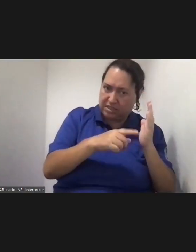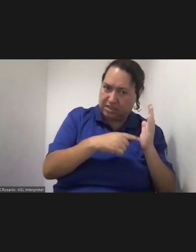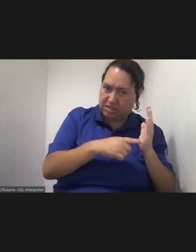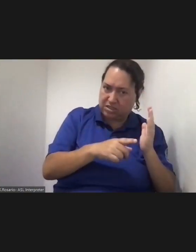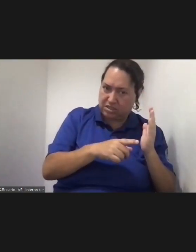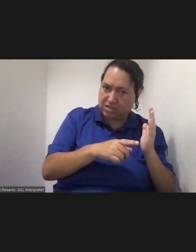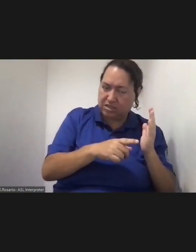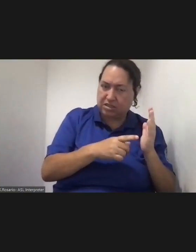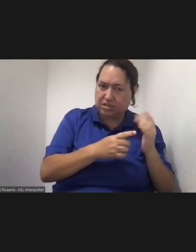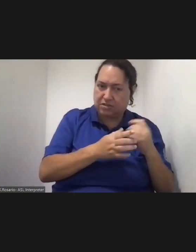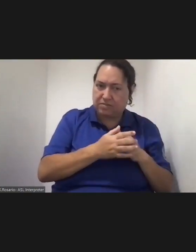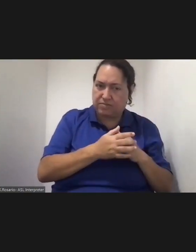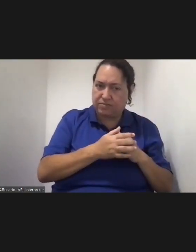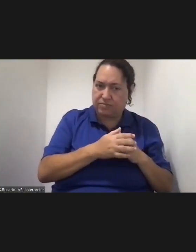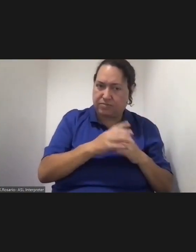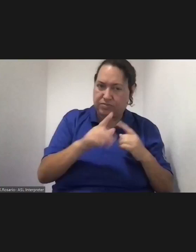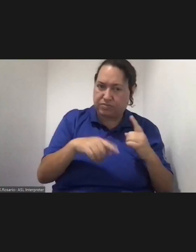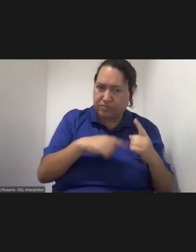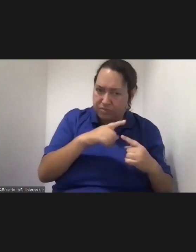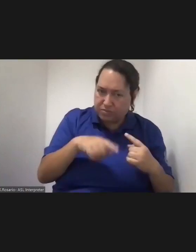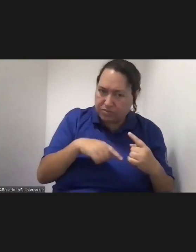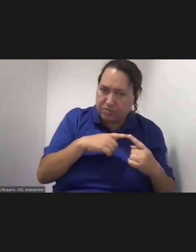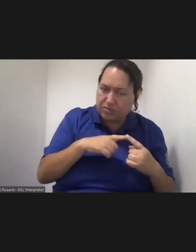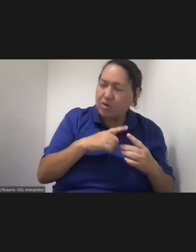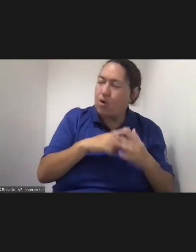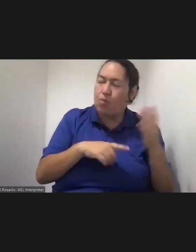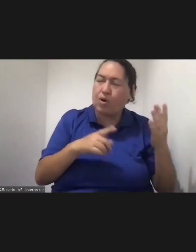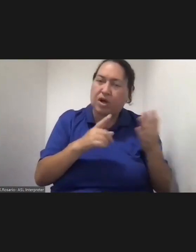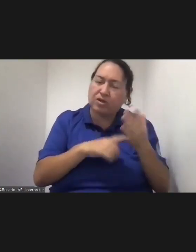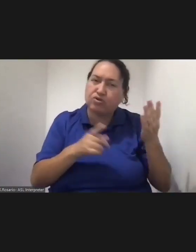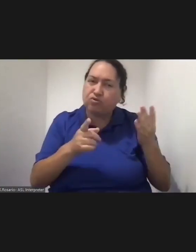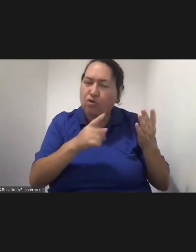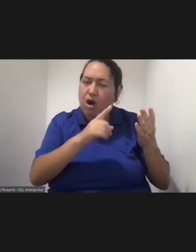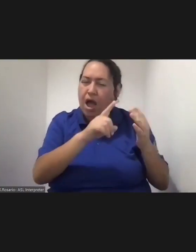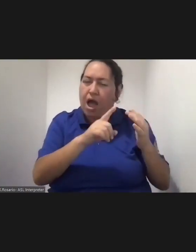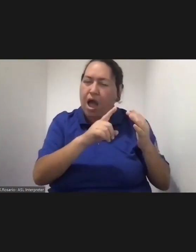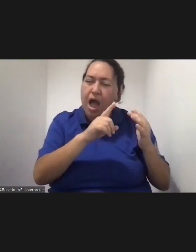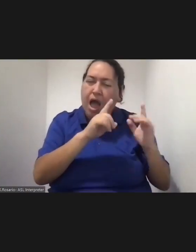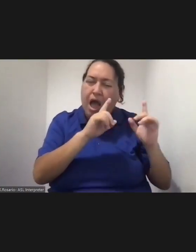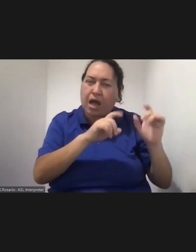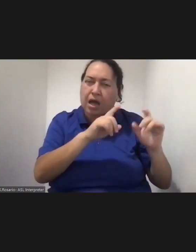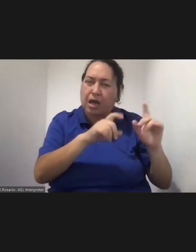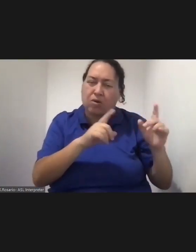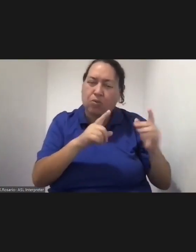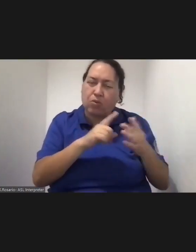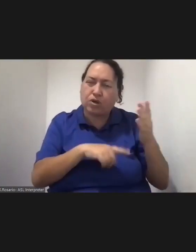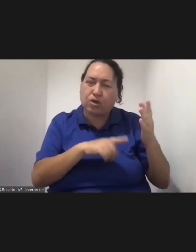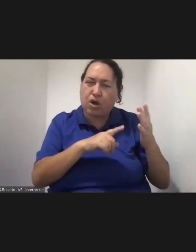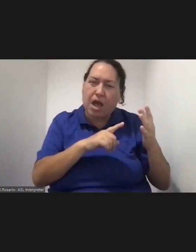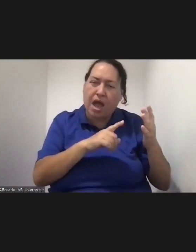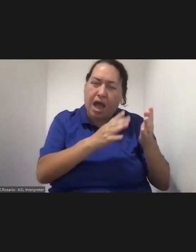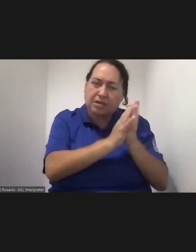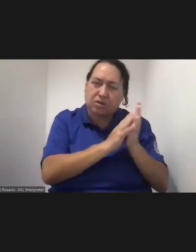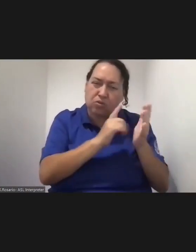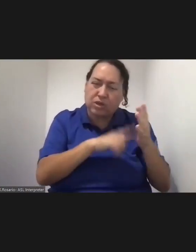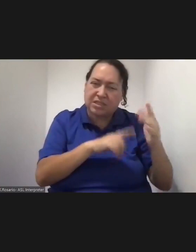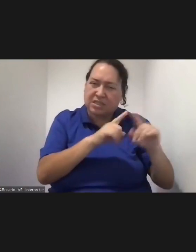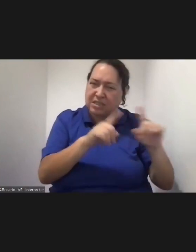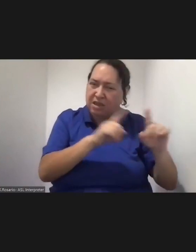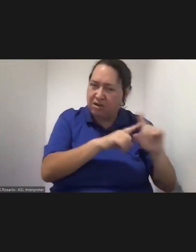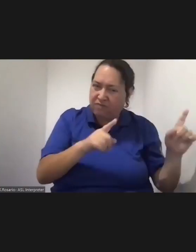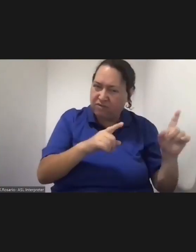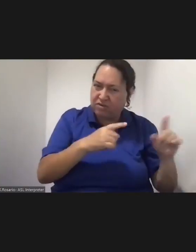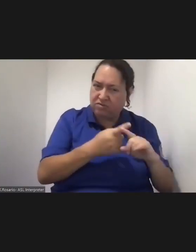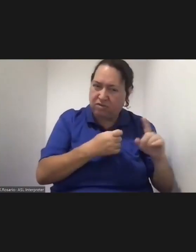When what you're asking is what is different from other games, or what is different from